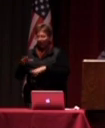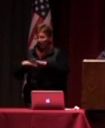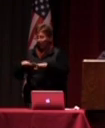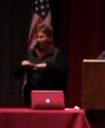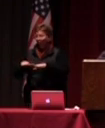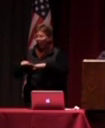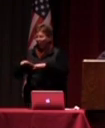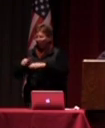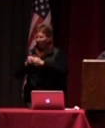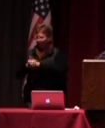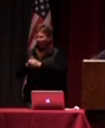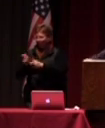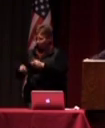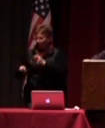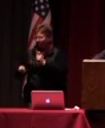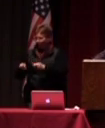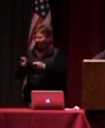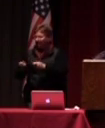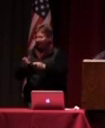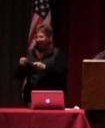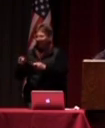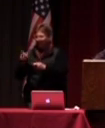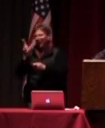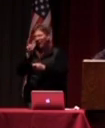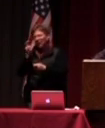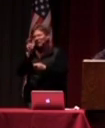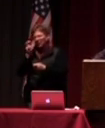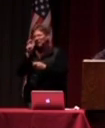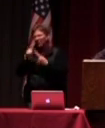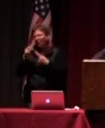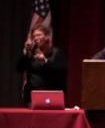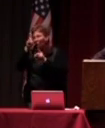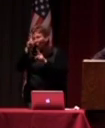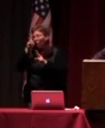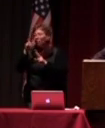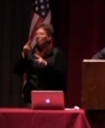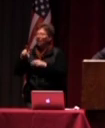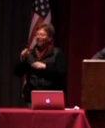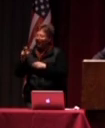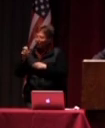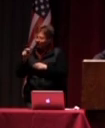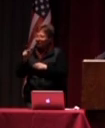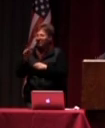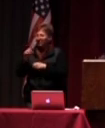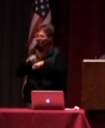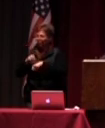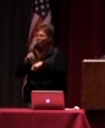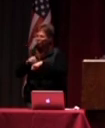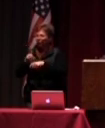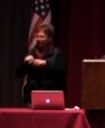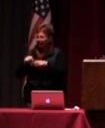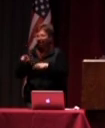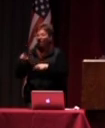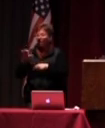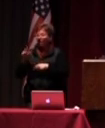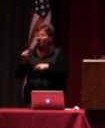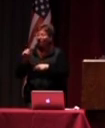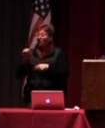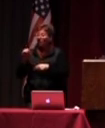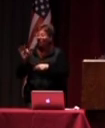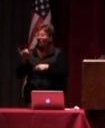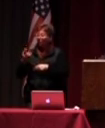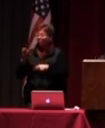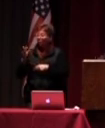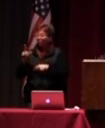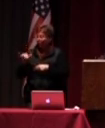military training, and listened to endless lectures on honor, patriotism, and duty to Napoleon. The cult of glory was, in practice, a